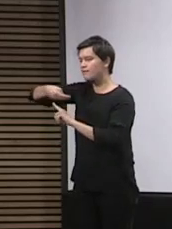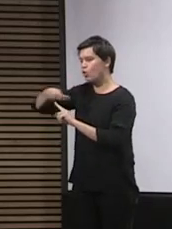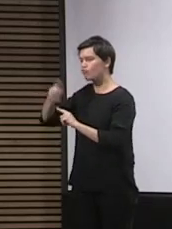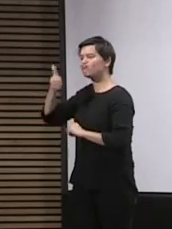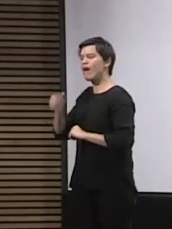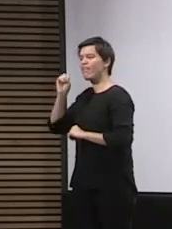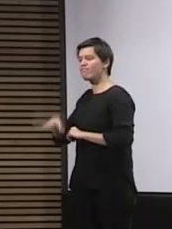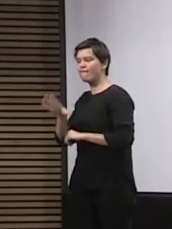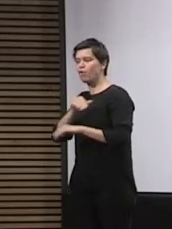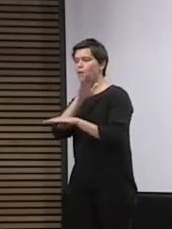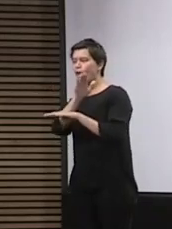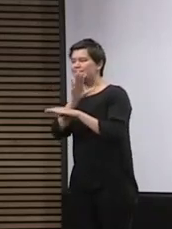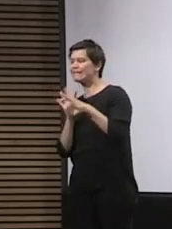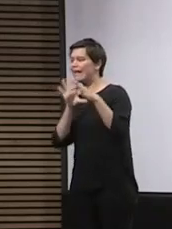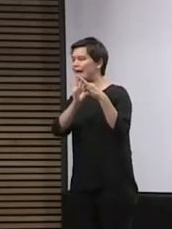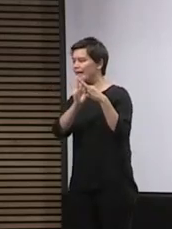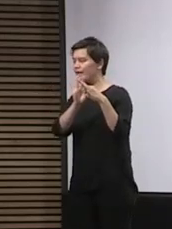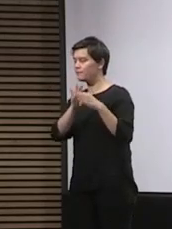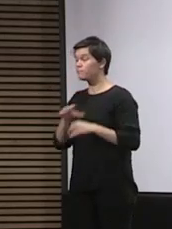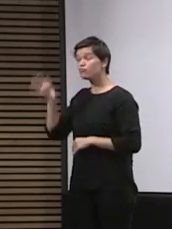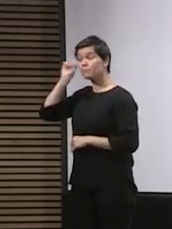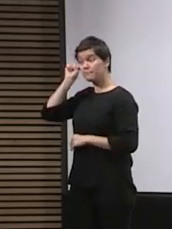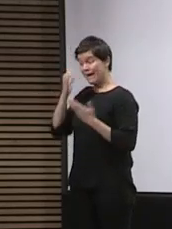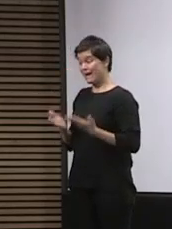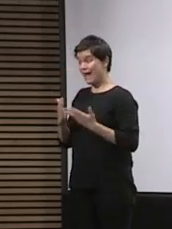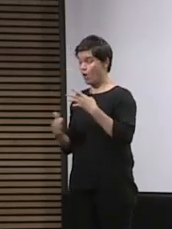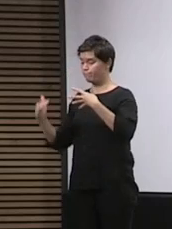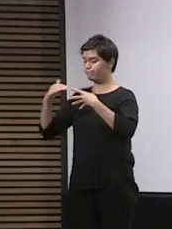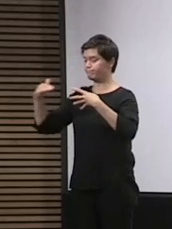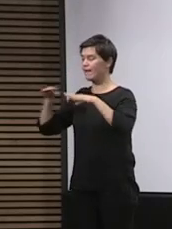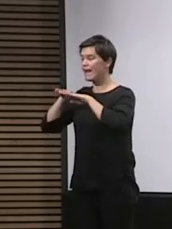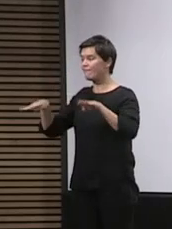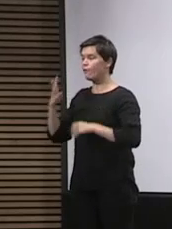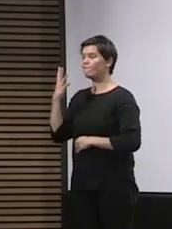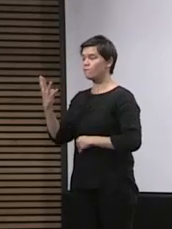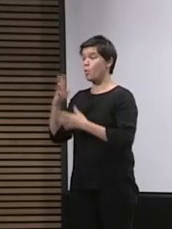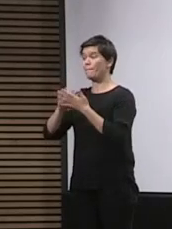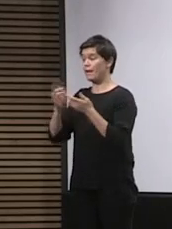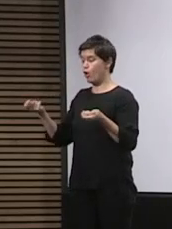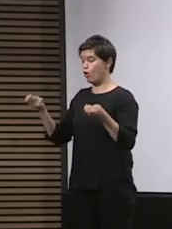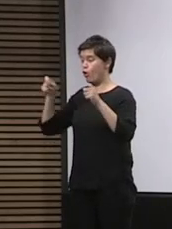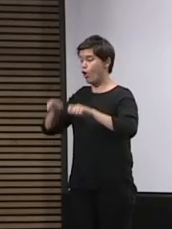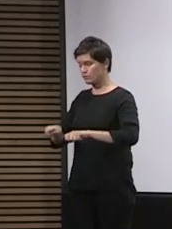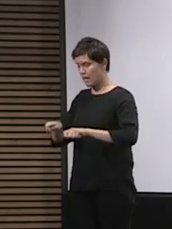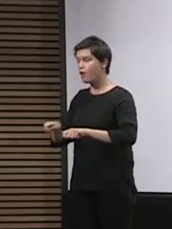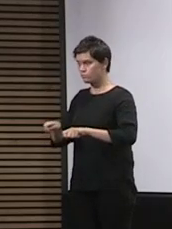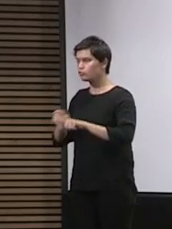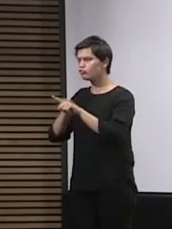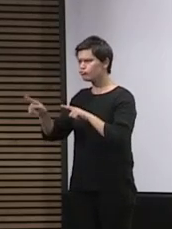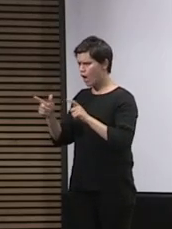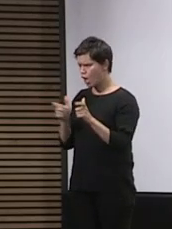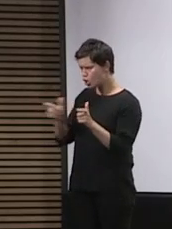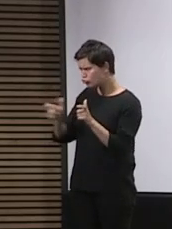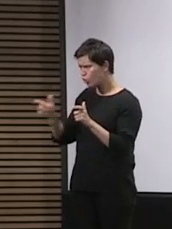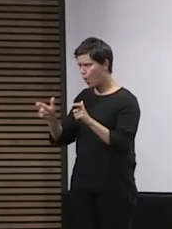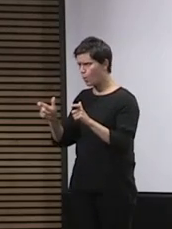we are already in a level 4 lockdown. So that is a control intervention, which means we would expect to see less